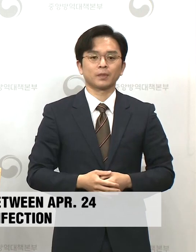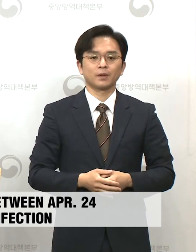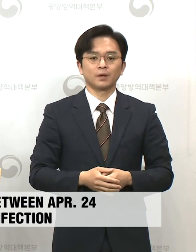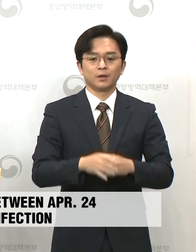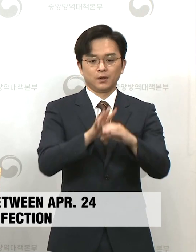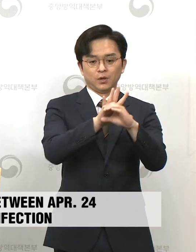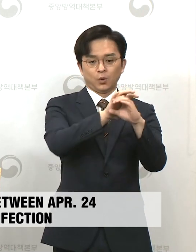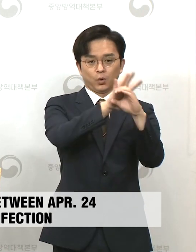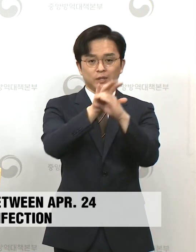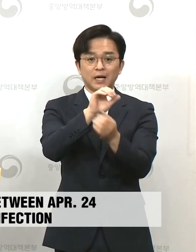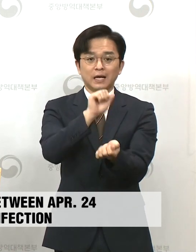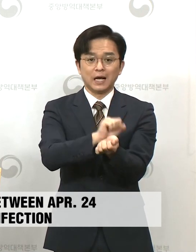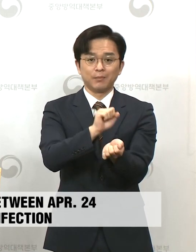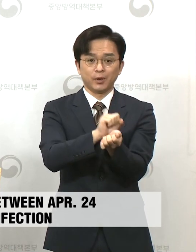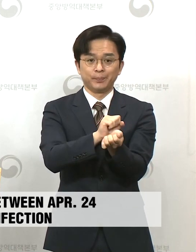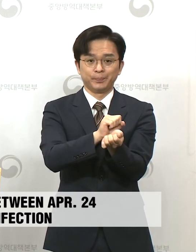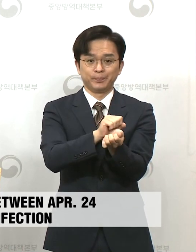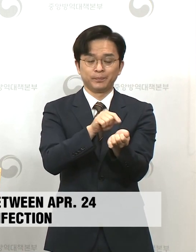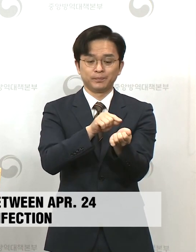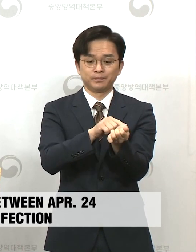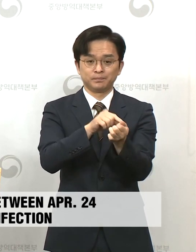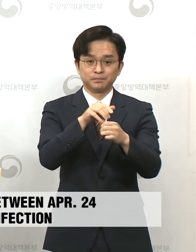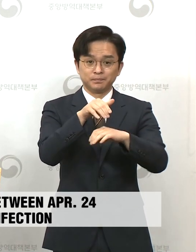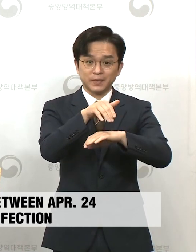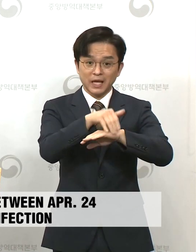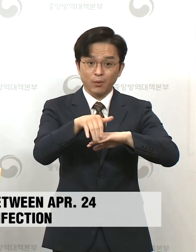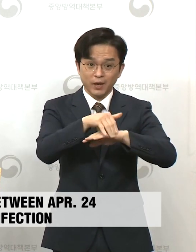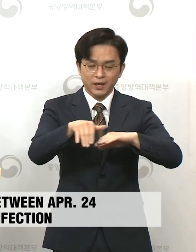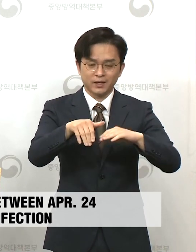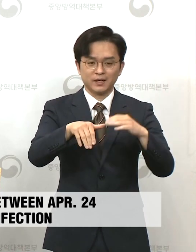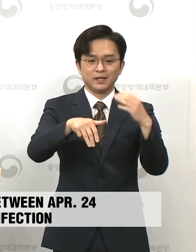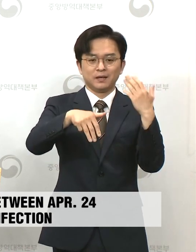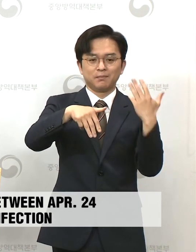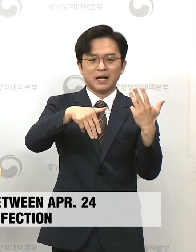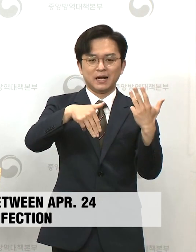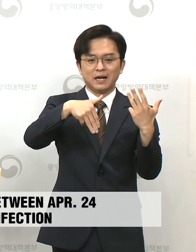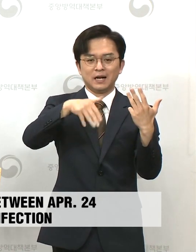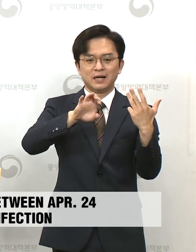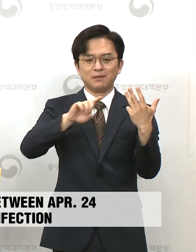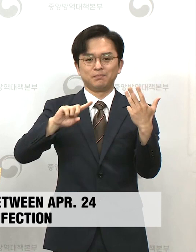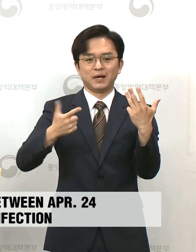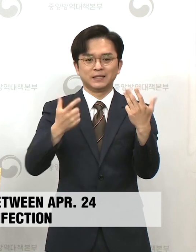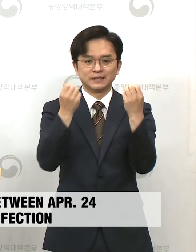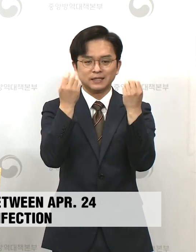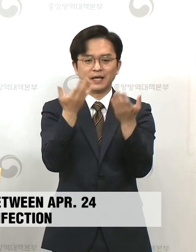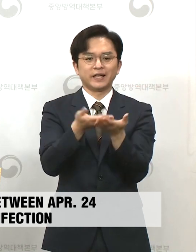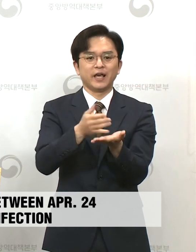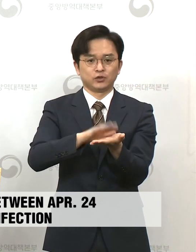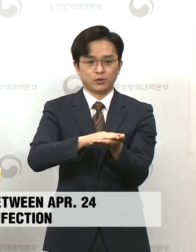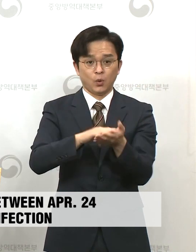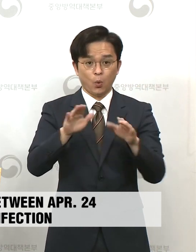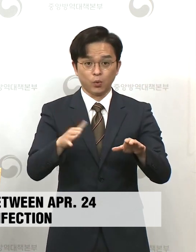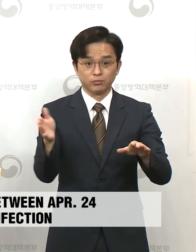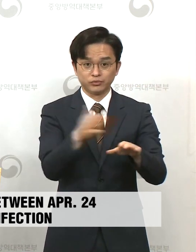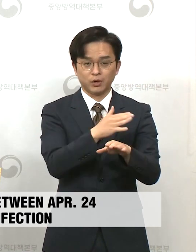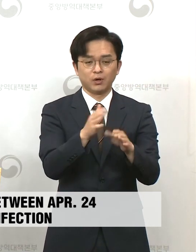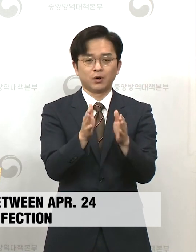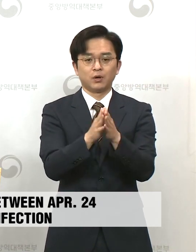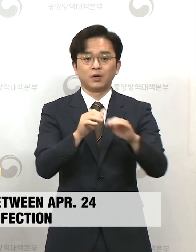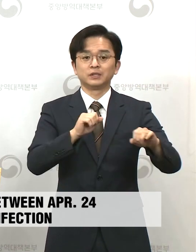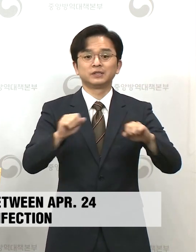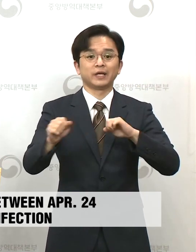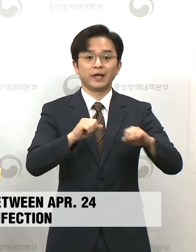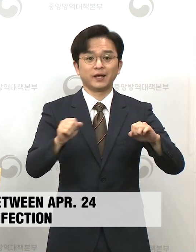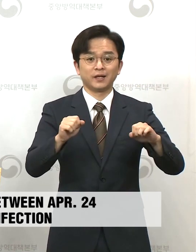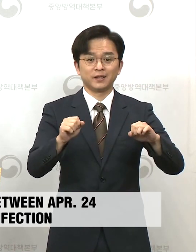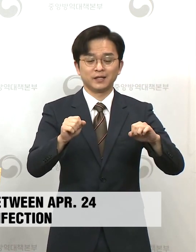symptoms. And the CDC, we have been revising our new guidelines, and this